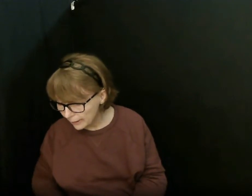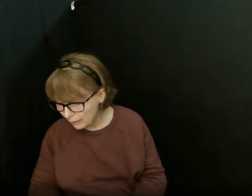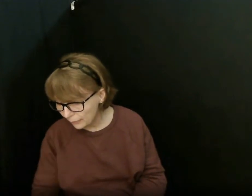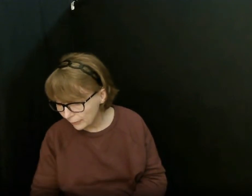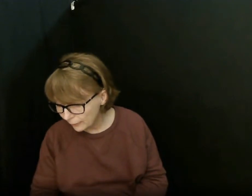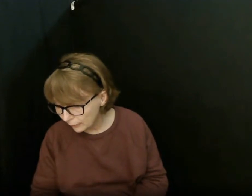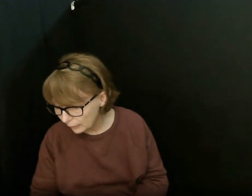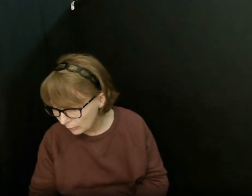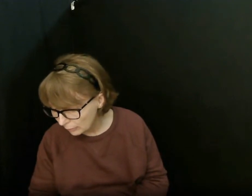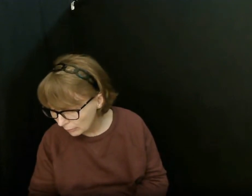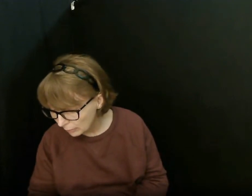at the different.